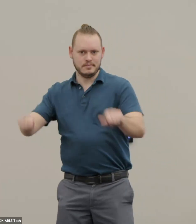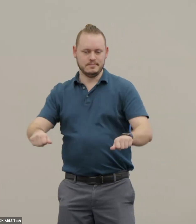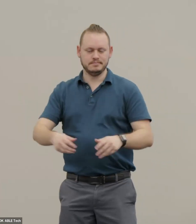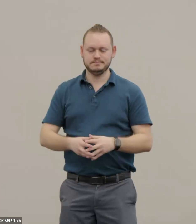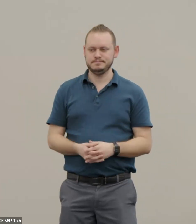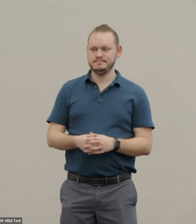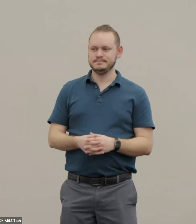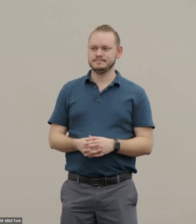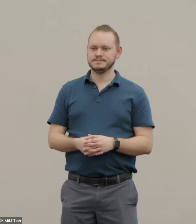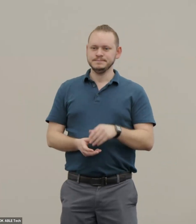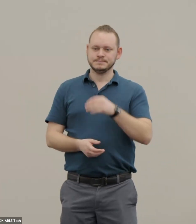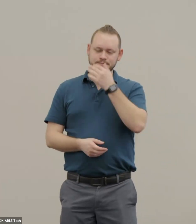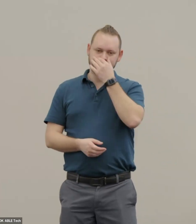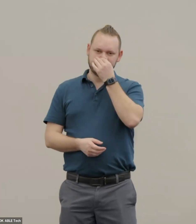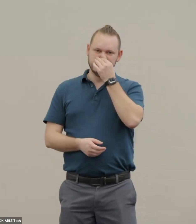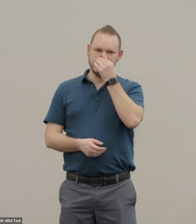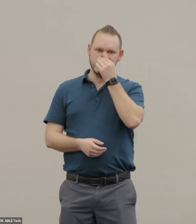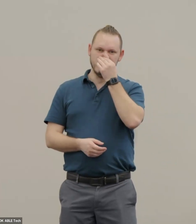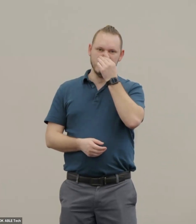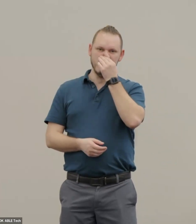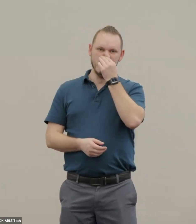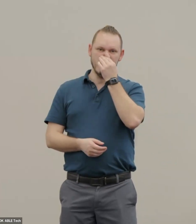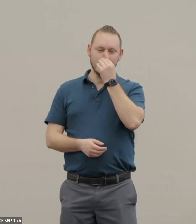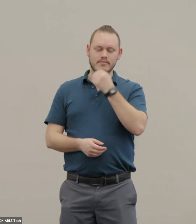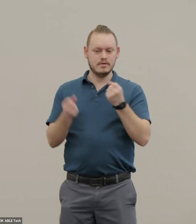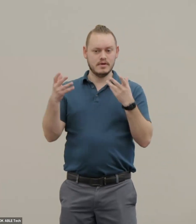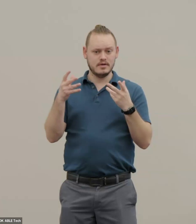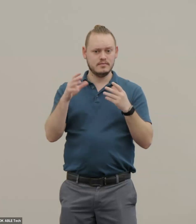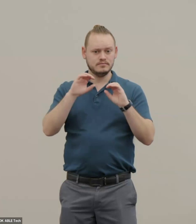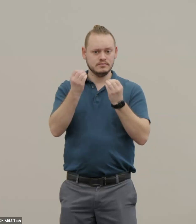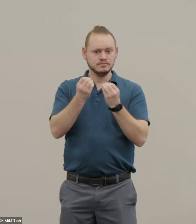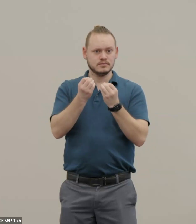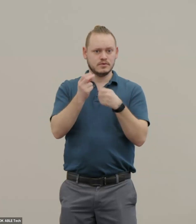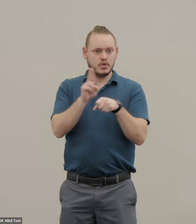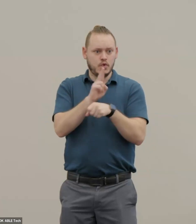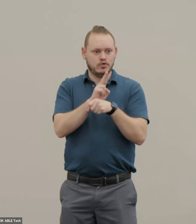if you are in that situation, and again, there's a lot of organizations who are in the Google